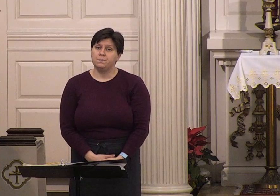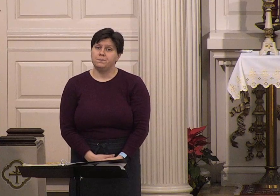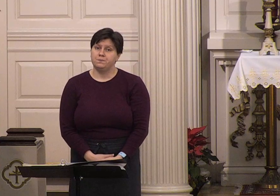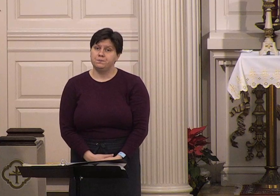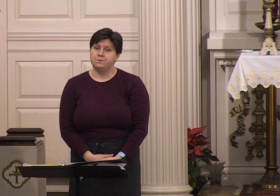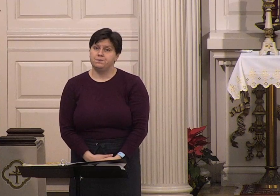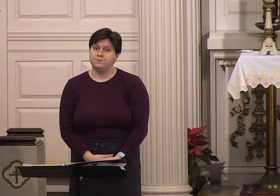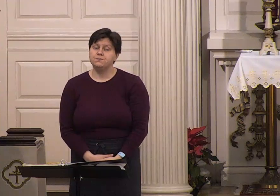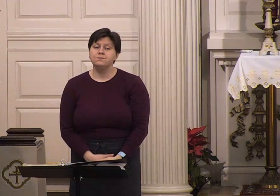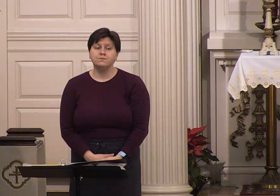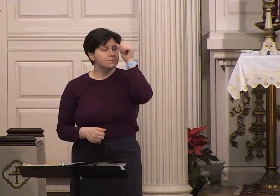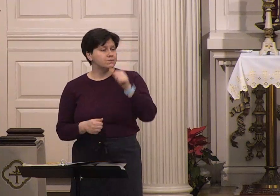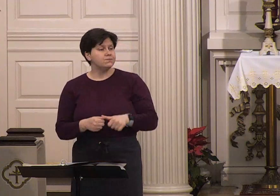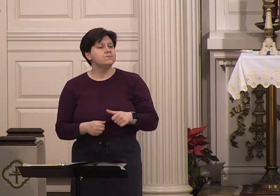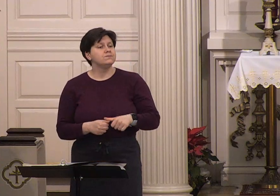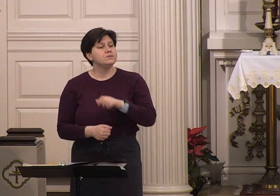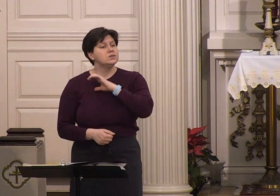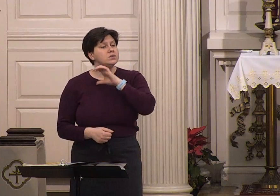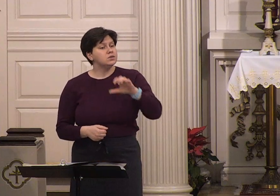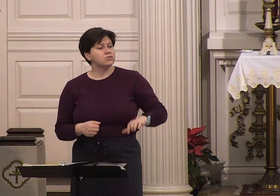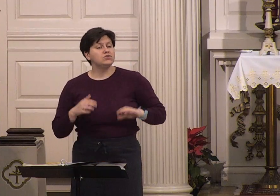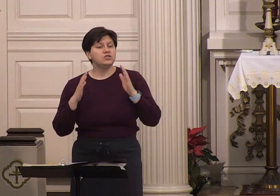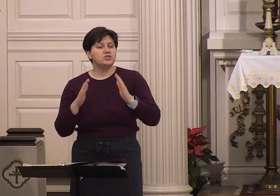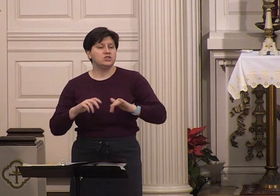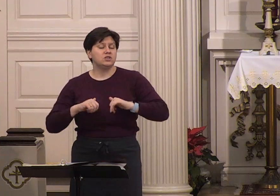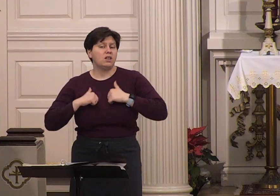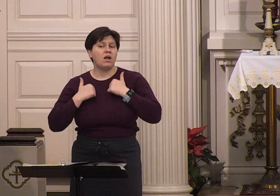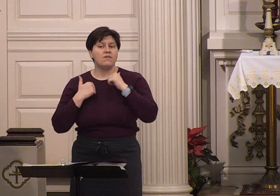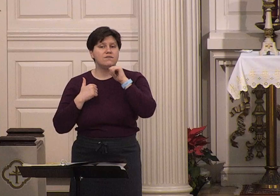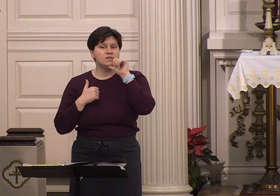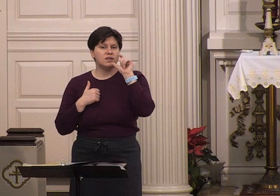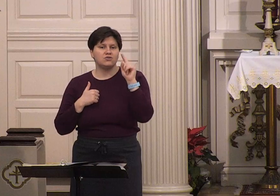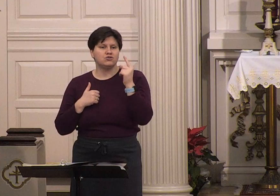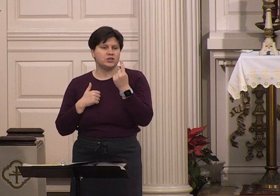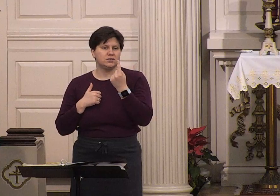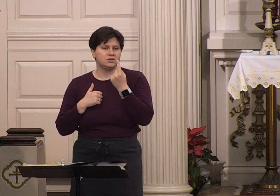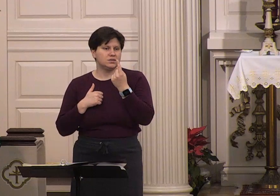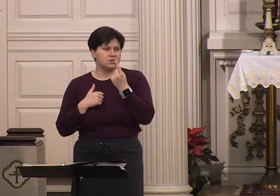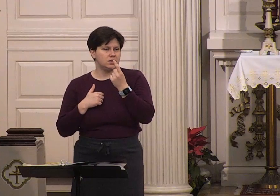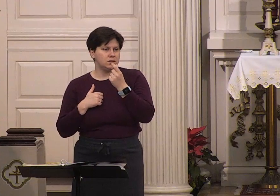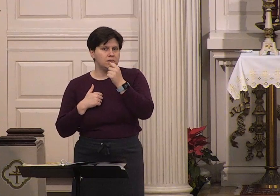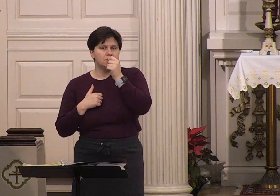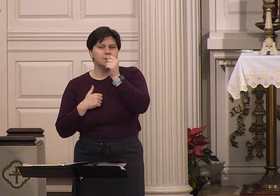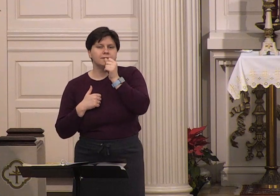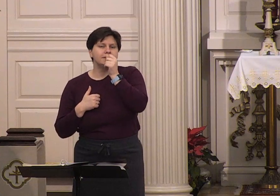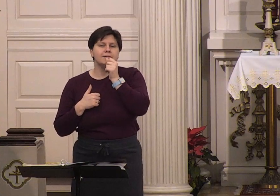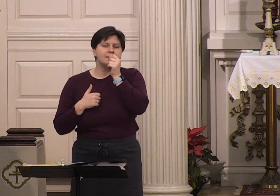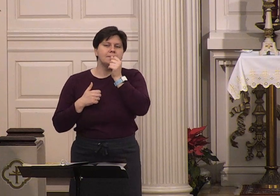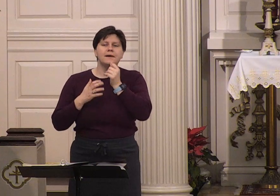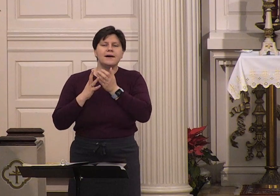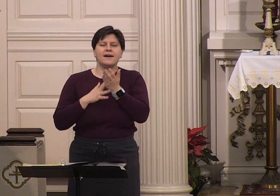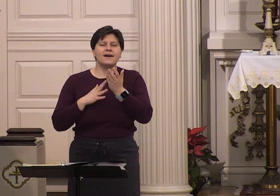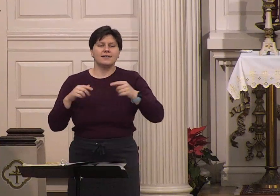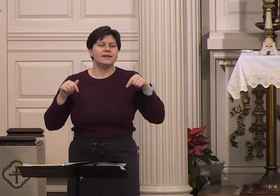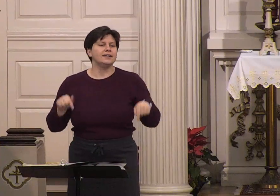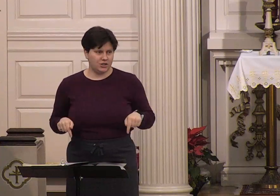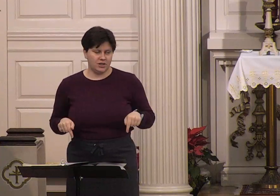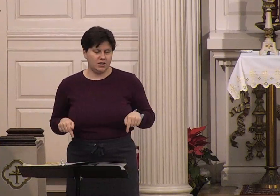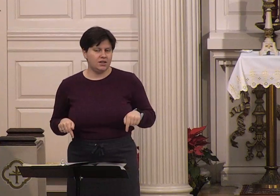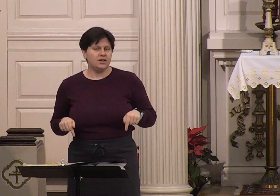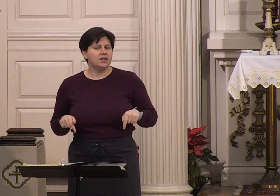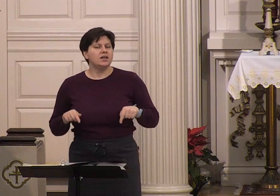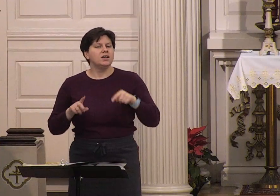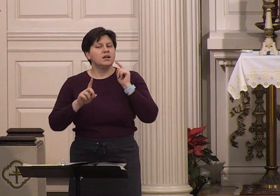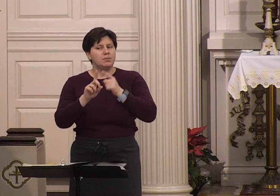Remember, the Christian life is not just about getting by here. It is about receiving from